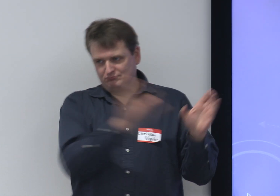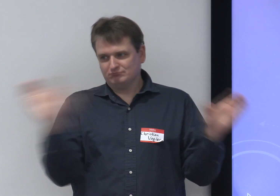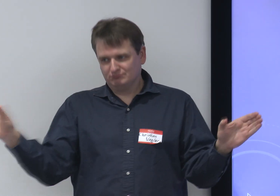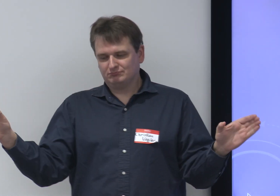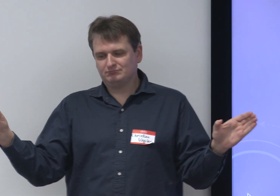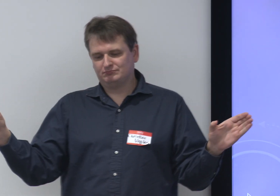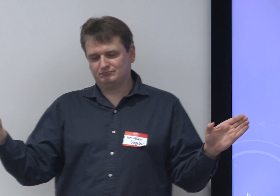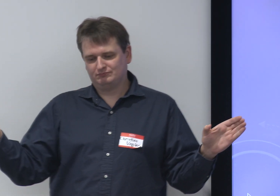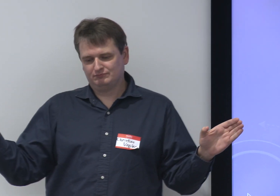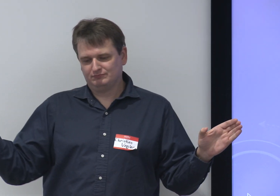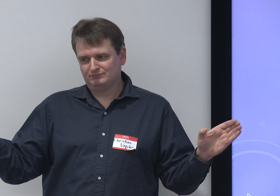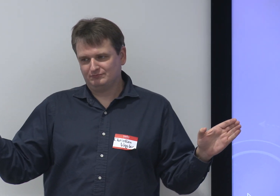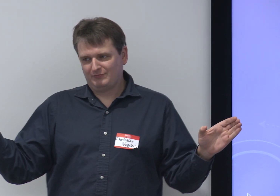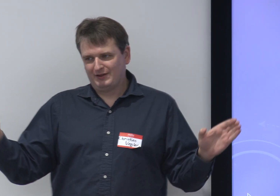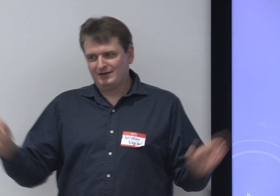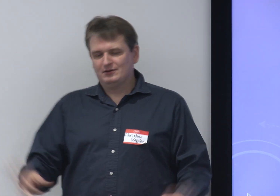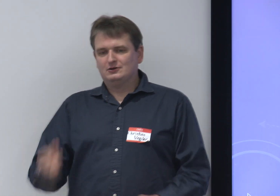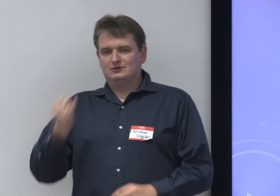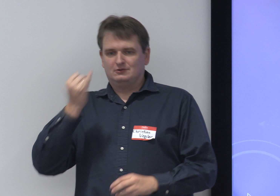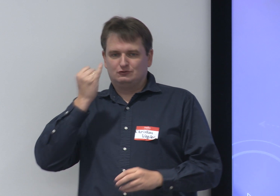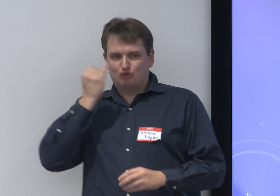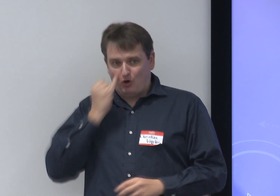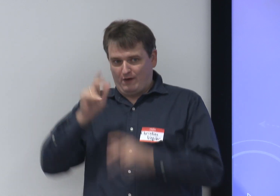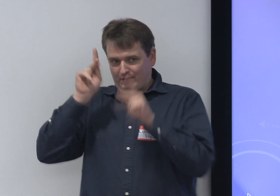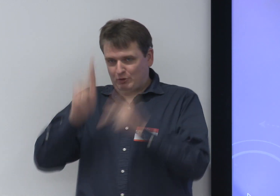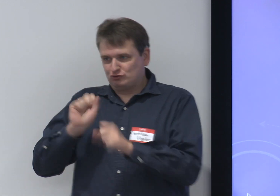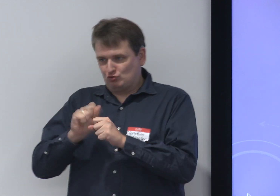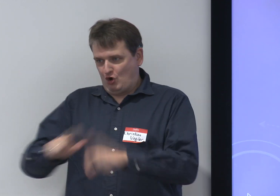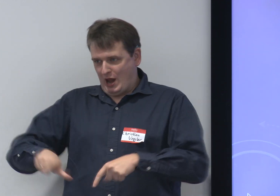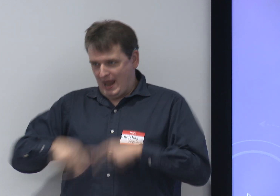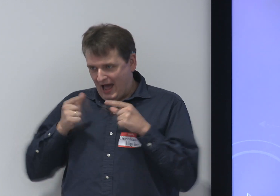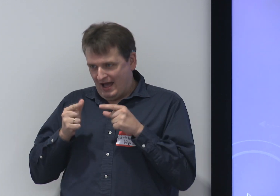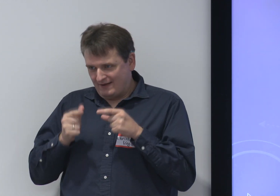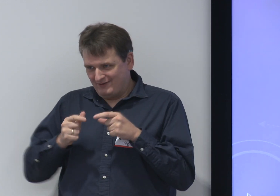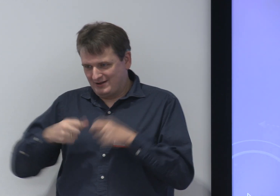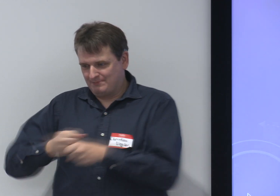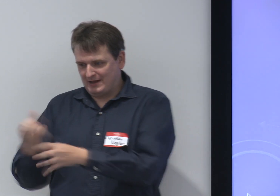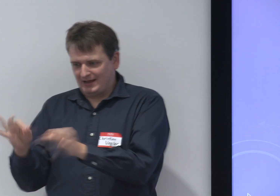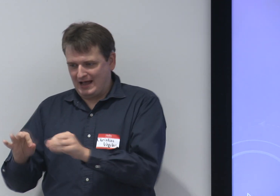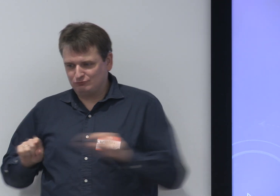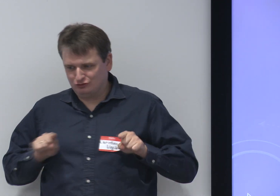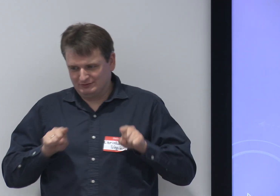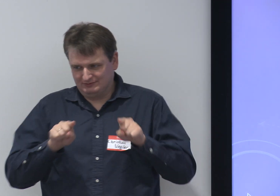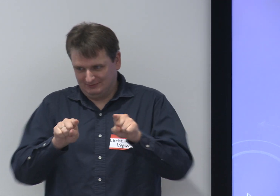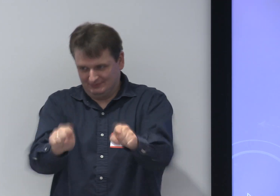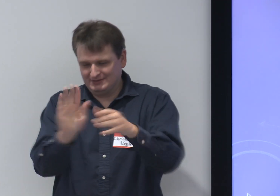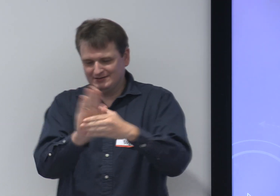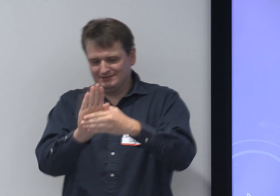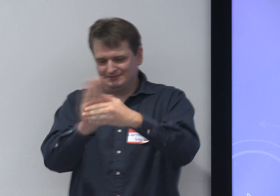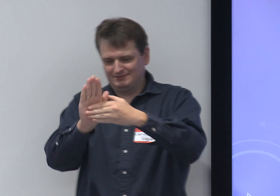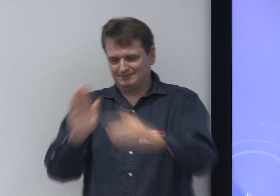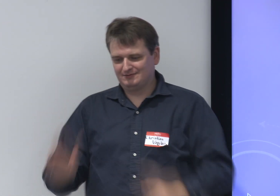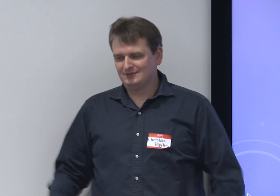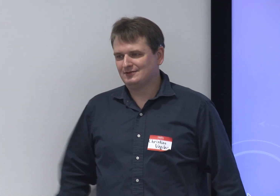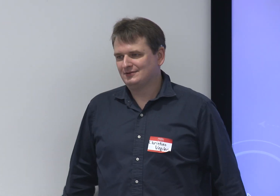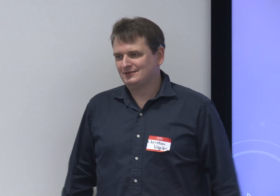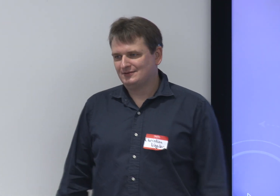As I mentioned, it's a distinct category. If a person is working, making these captions